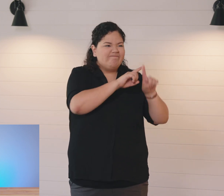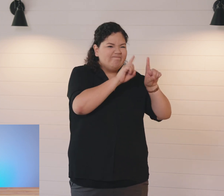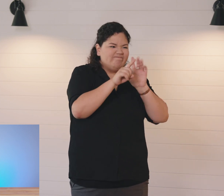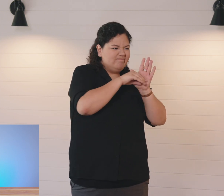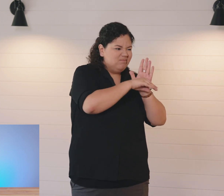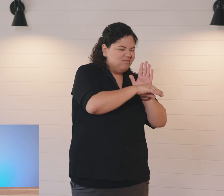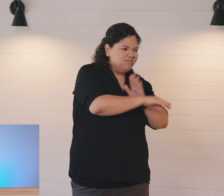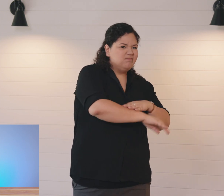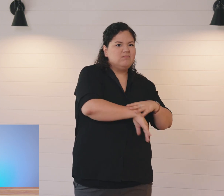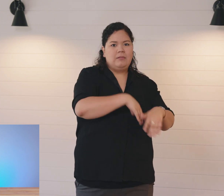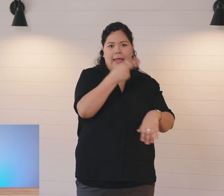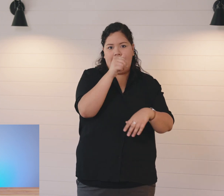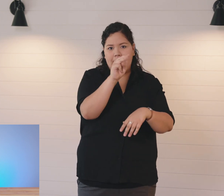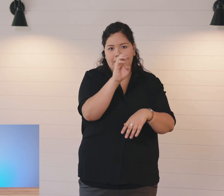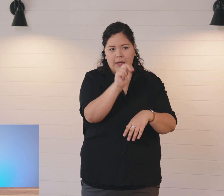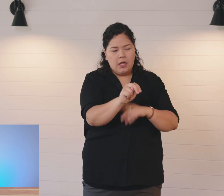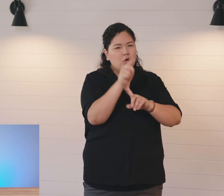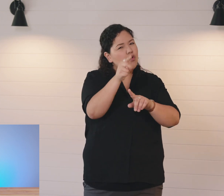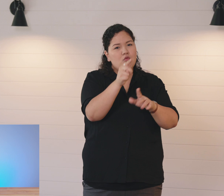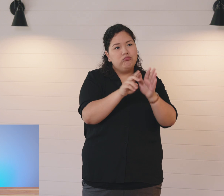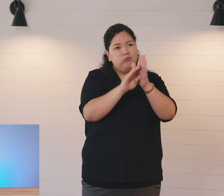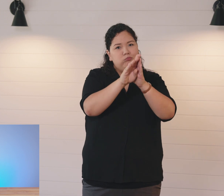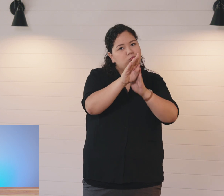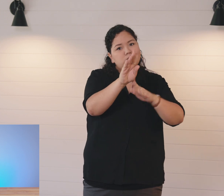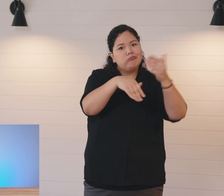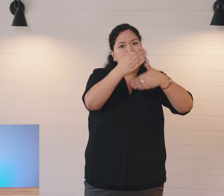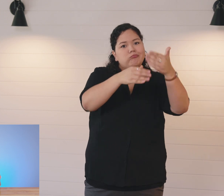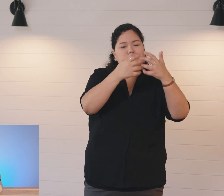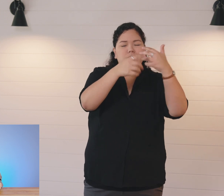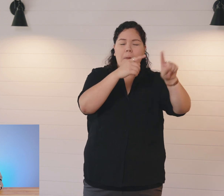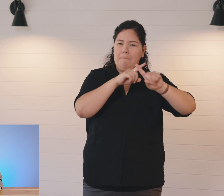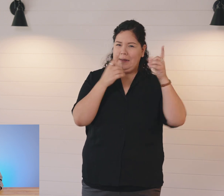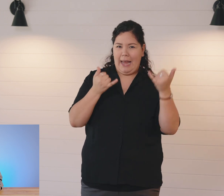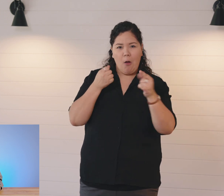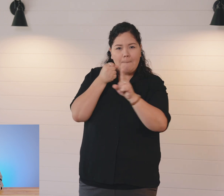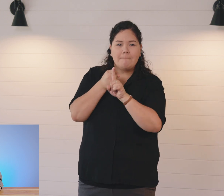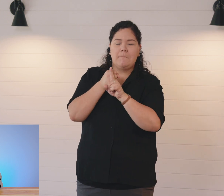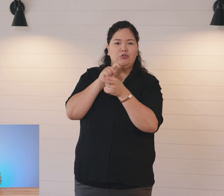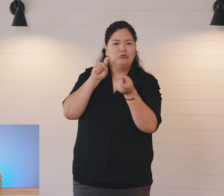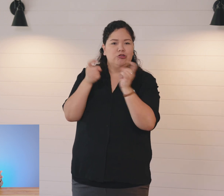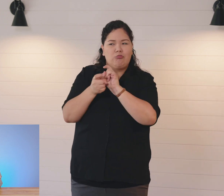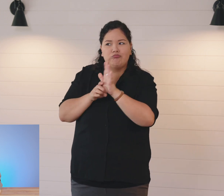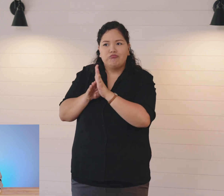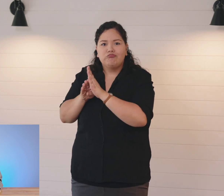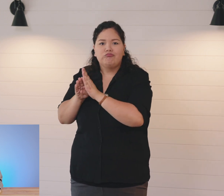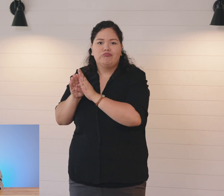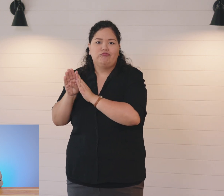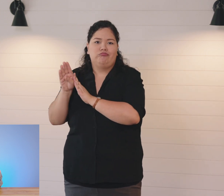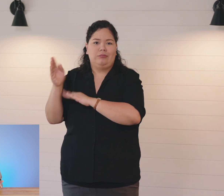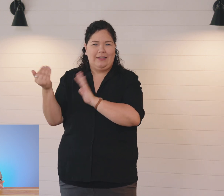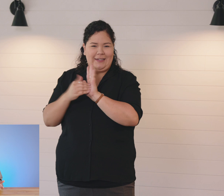going good for the bad guy, Haman. And then the tables are turned. And so this is a